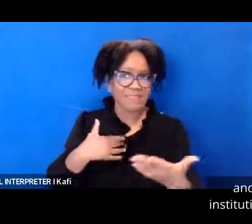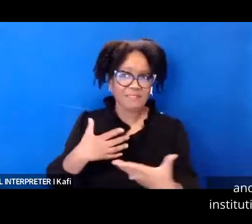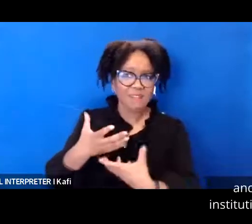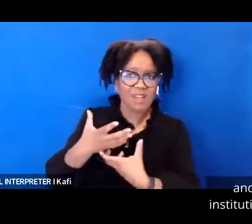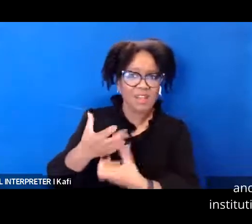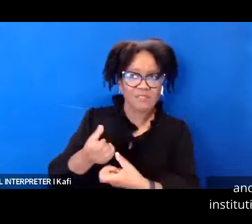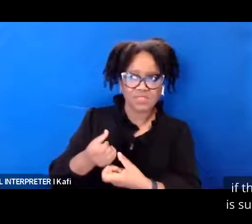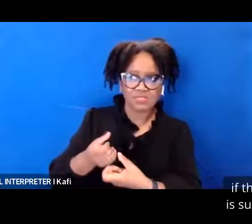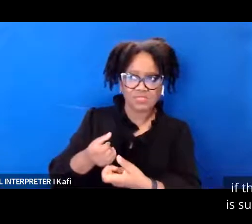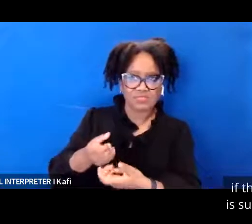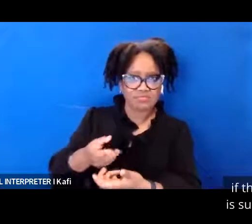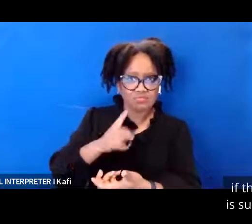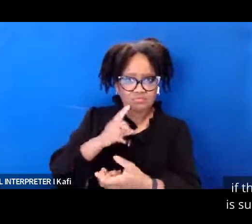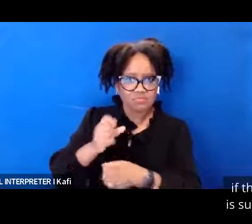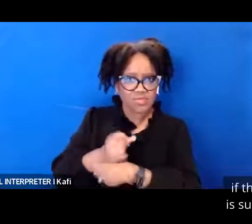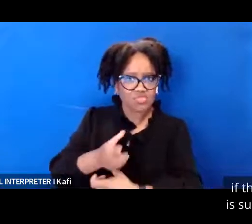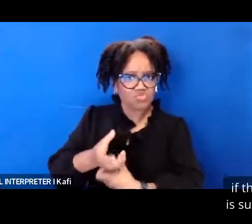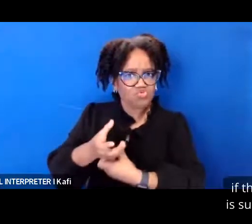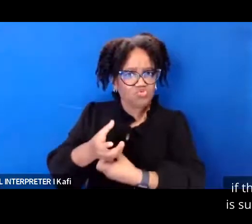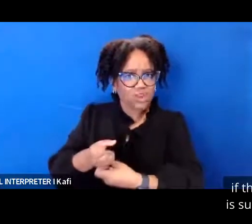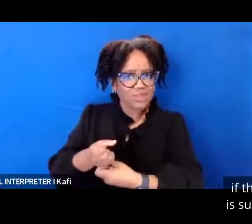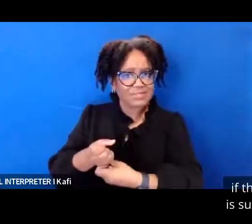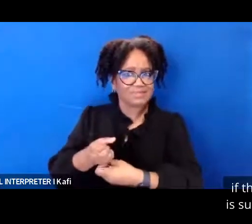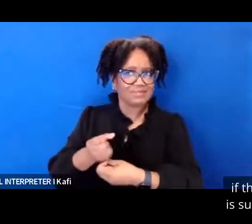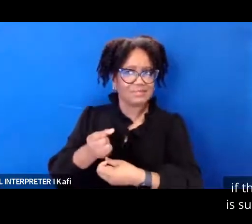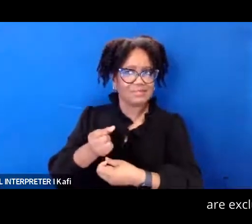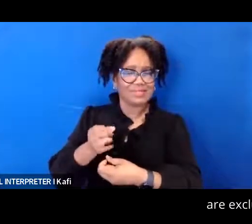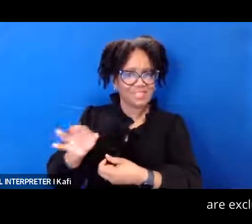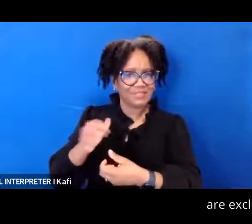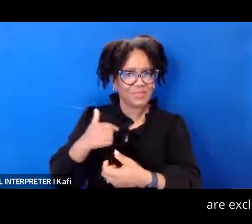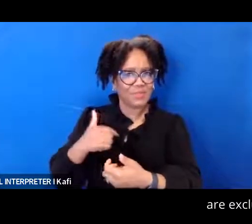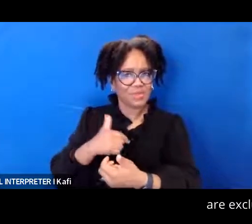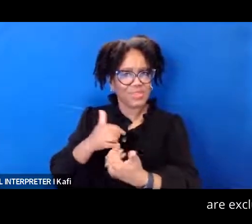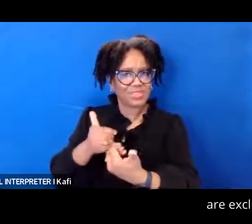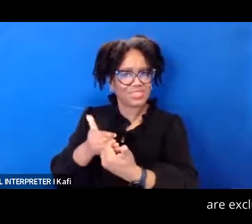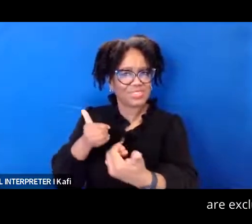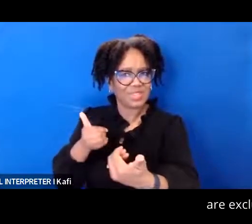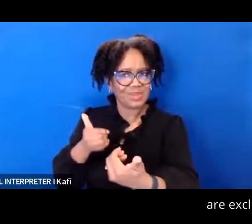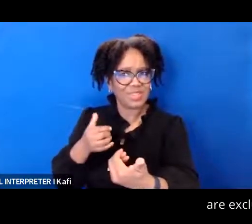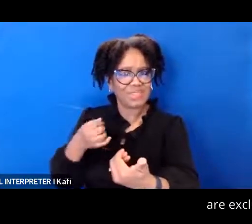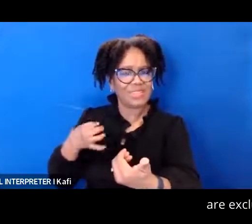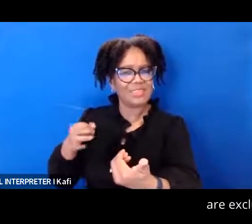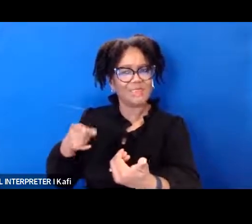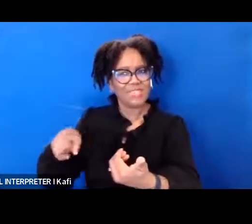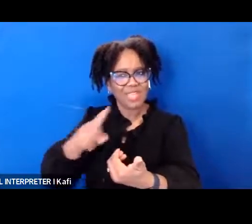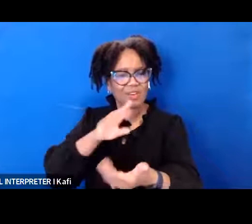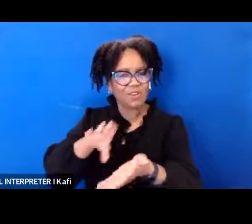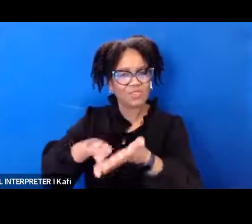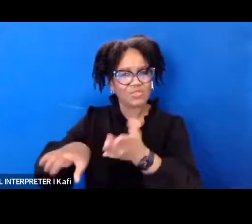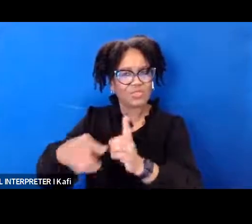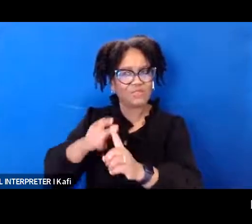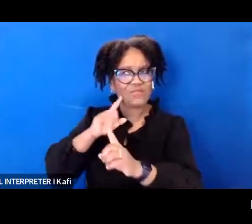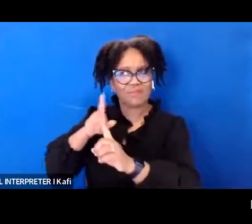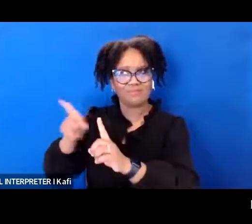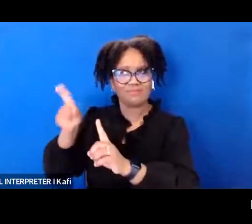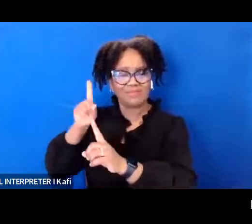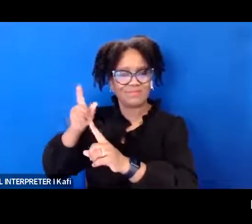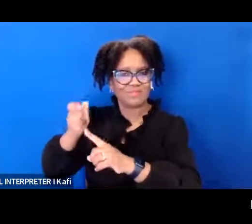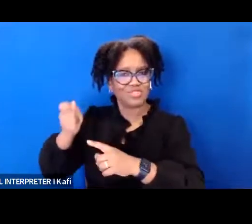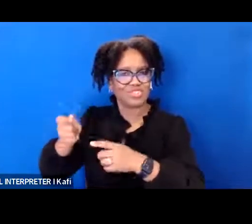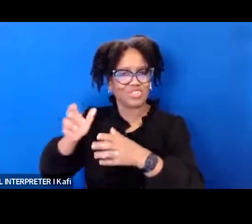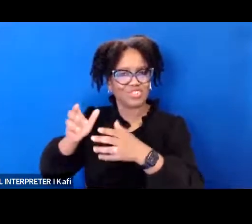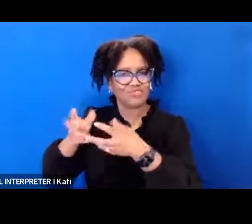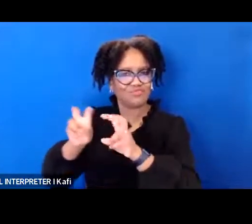segregated if the communities it is supposed to protect are excluded from its ranks thank you enjoy the